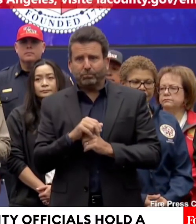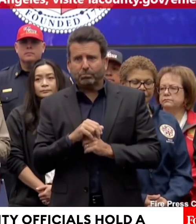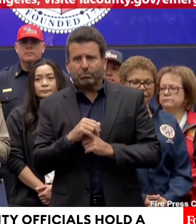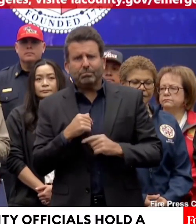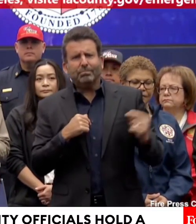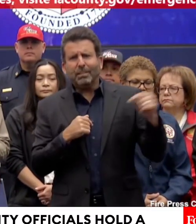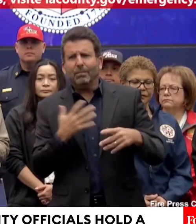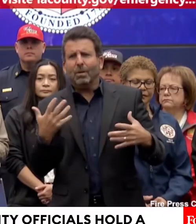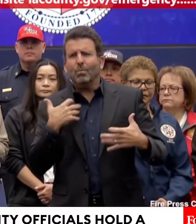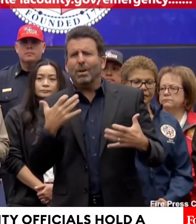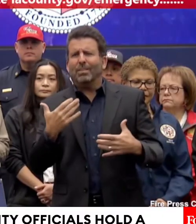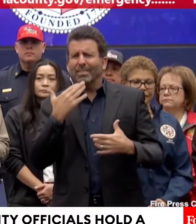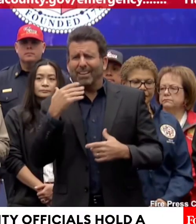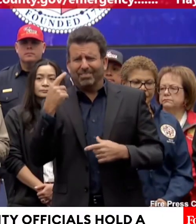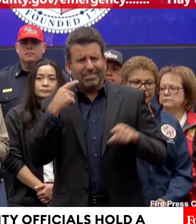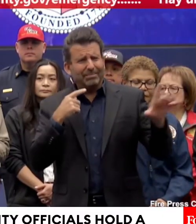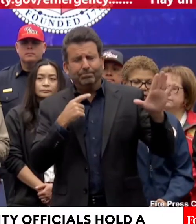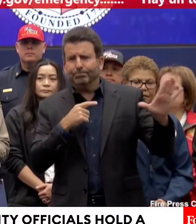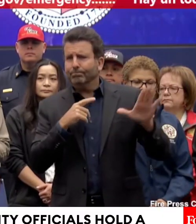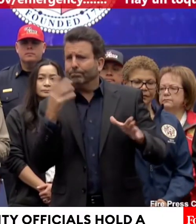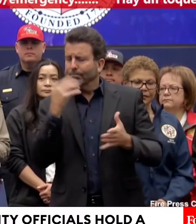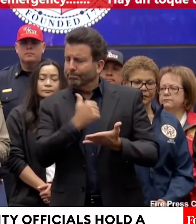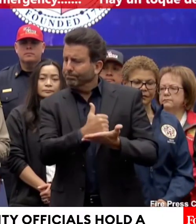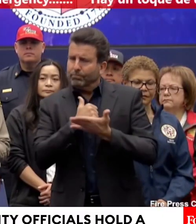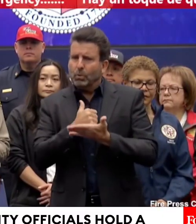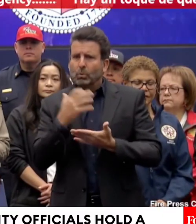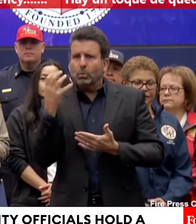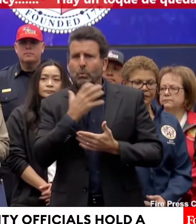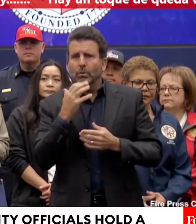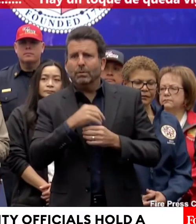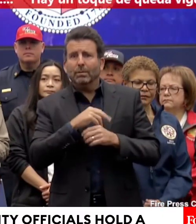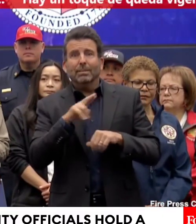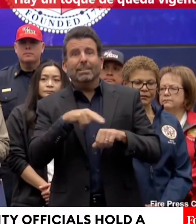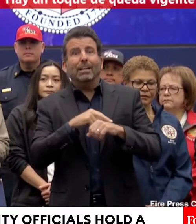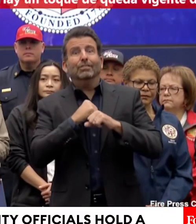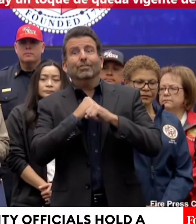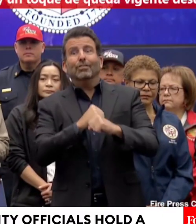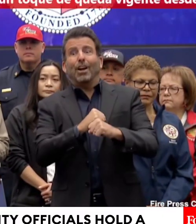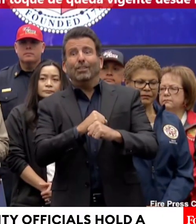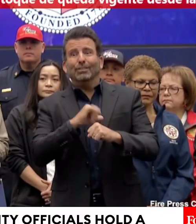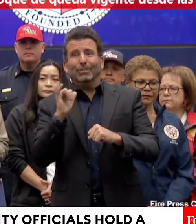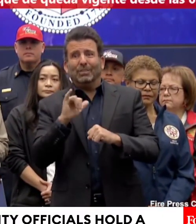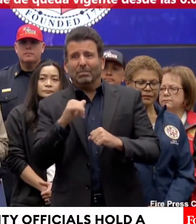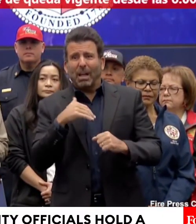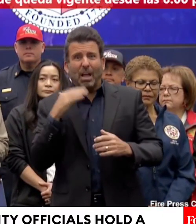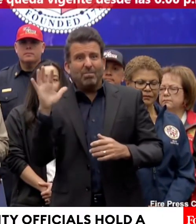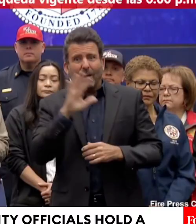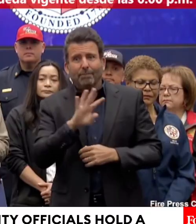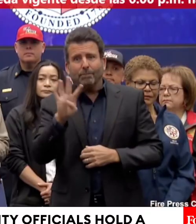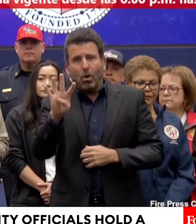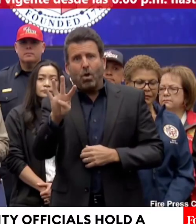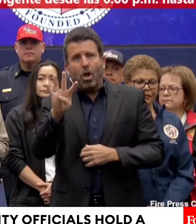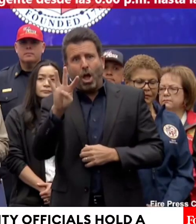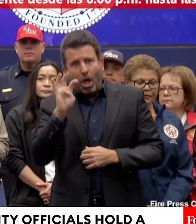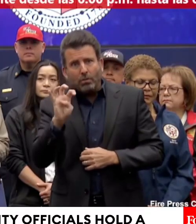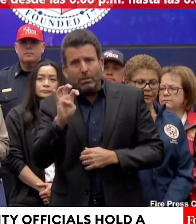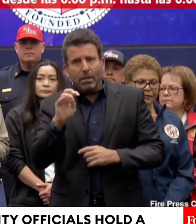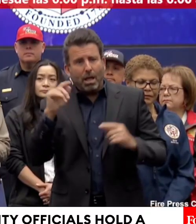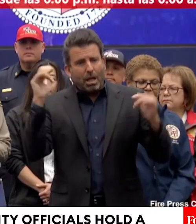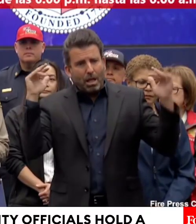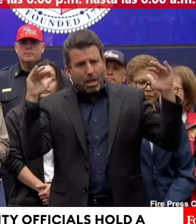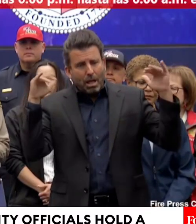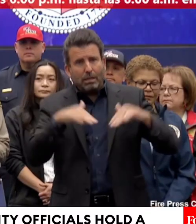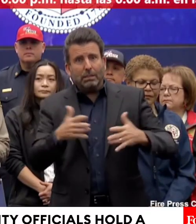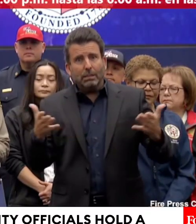his incredible help. National Guard deployment is still at approximately 400. They're assisting the